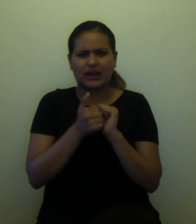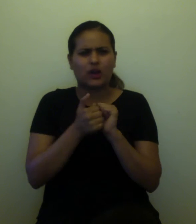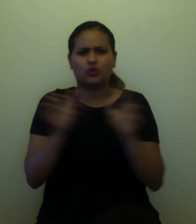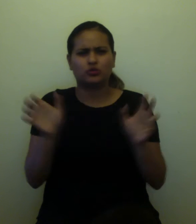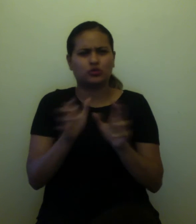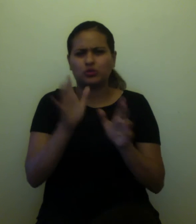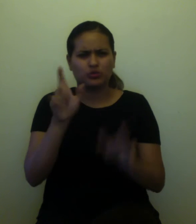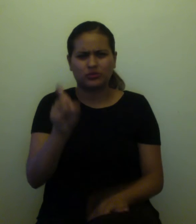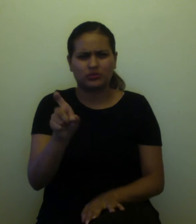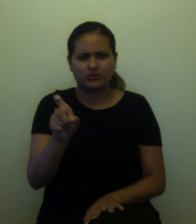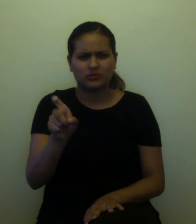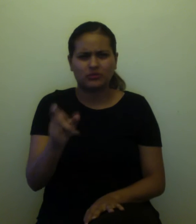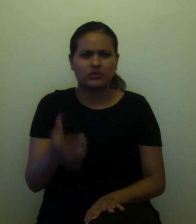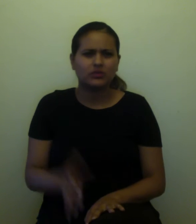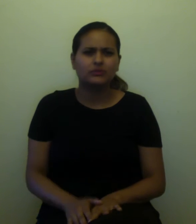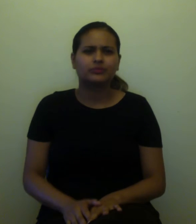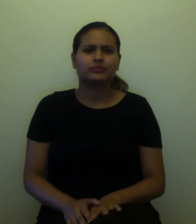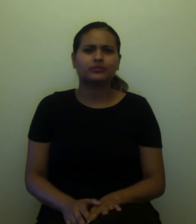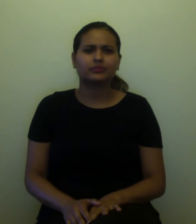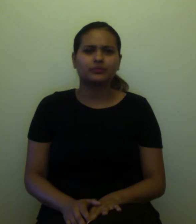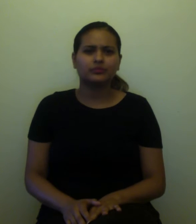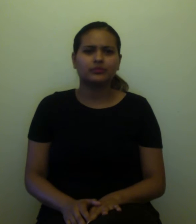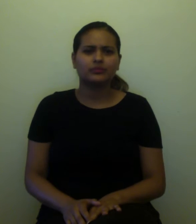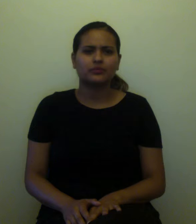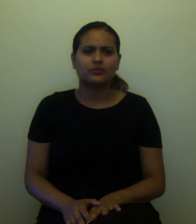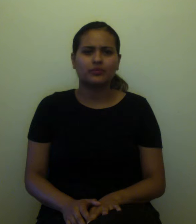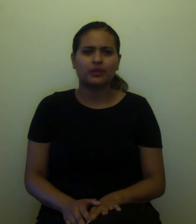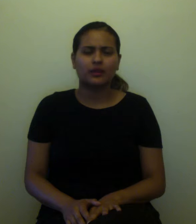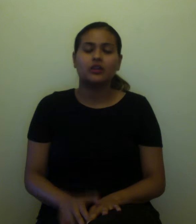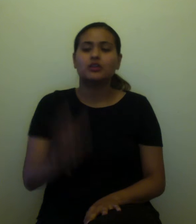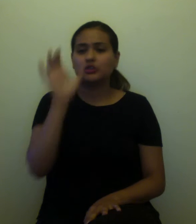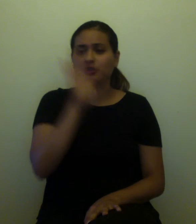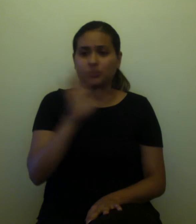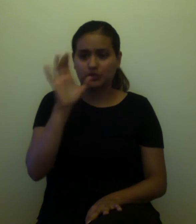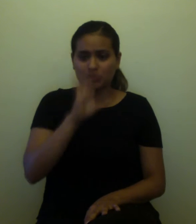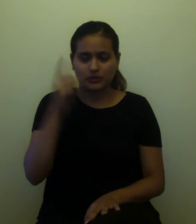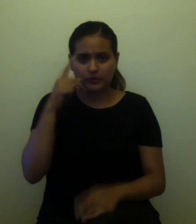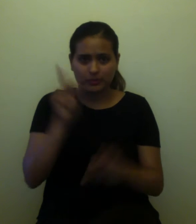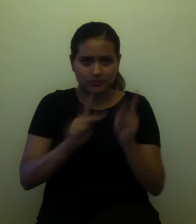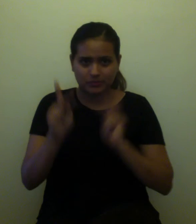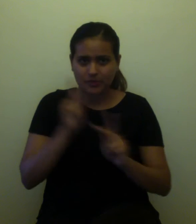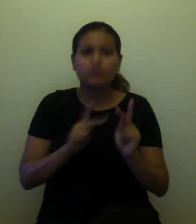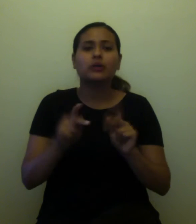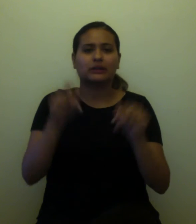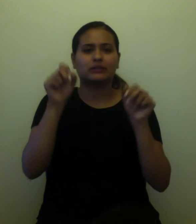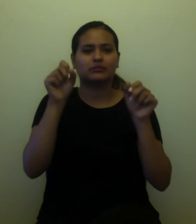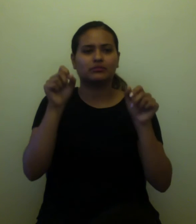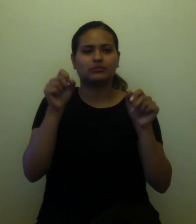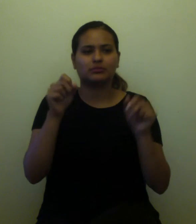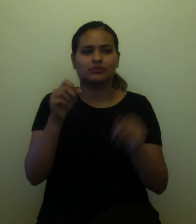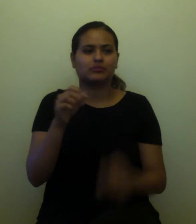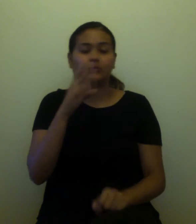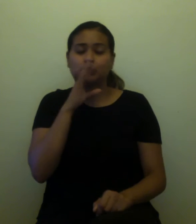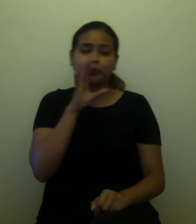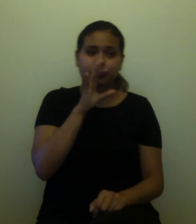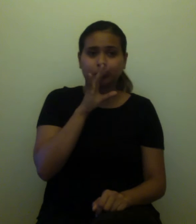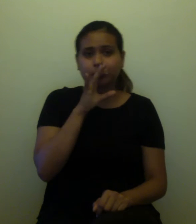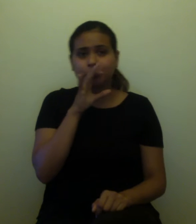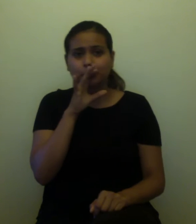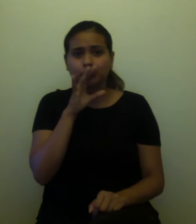around for people who can already do it. You look for situations where it's already working, and then you identify the principles and apply